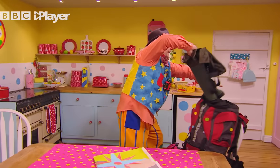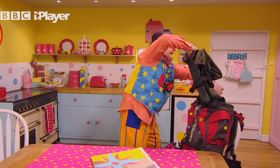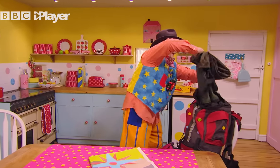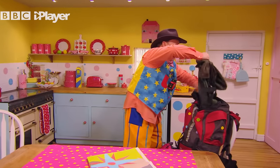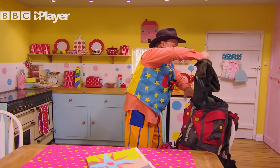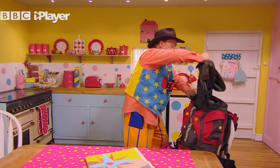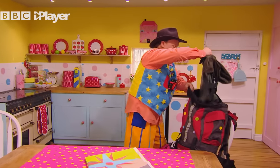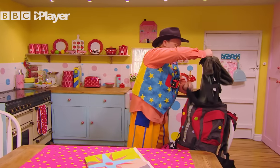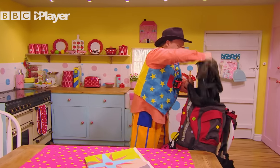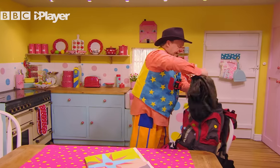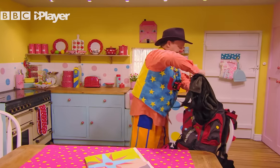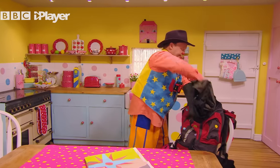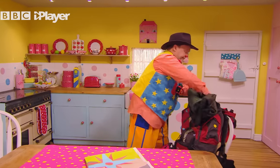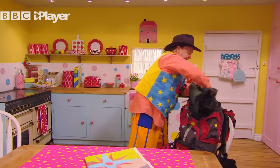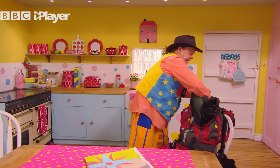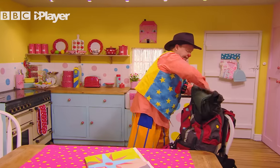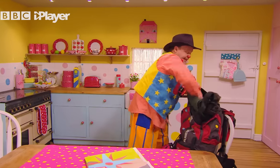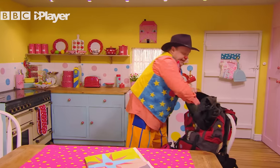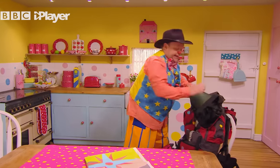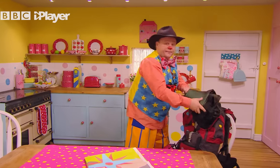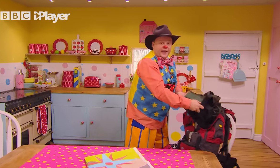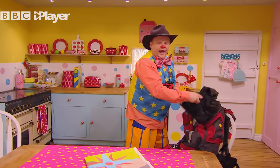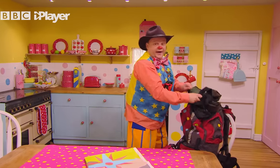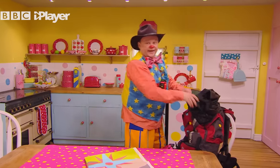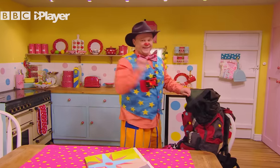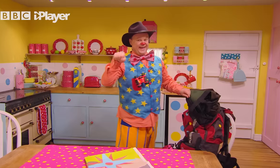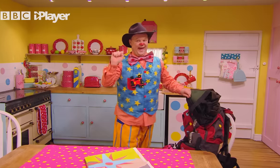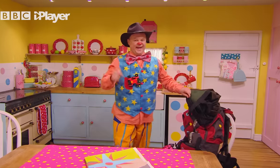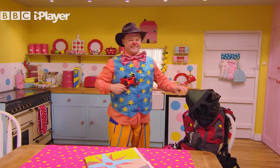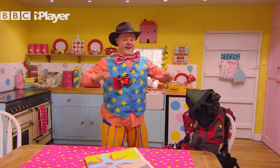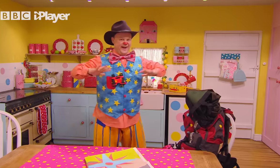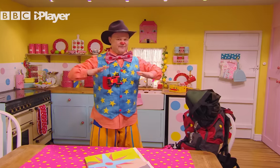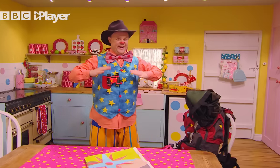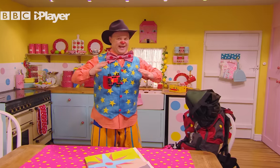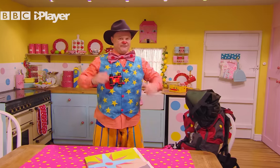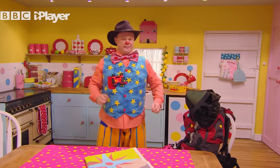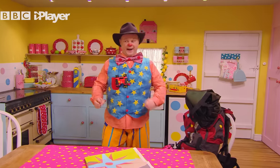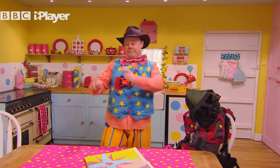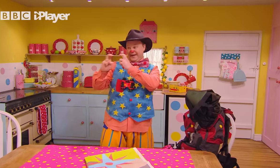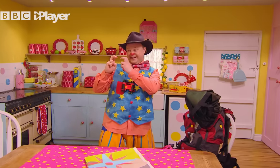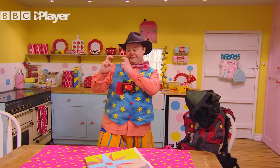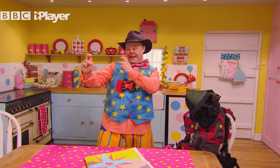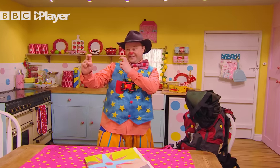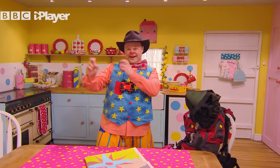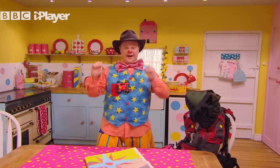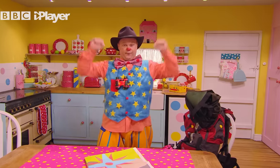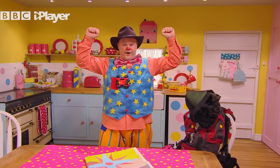Are you ready to go on your big adventure, Mr. Tumble? Yes, I'm ready for my big adventure!